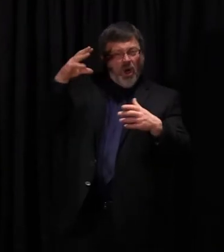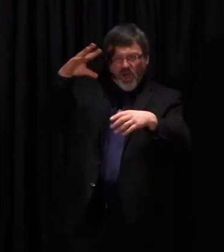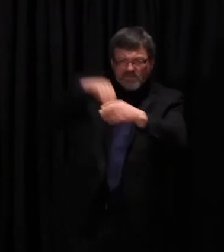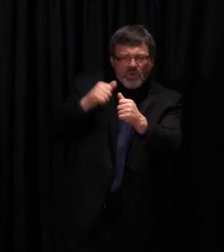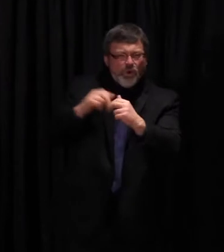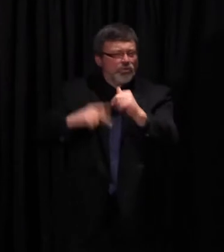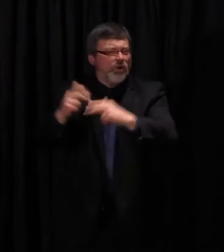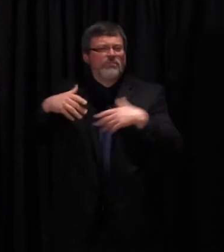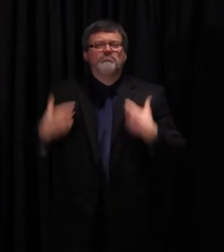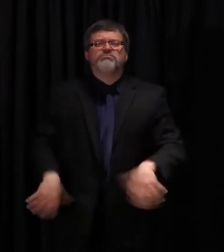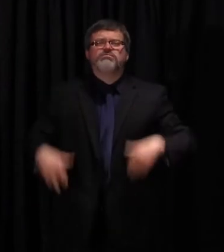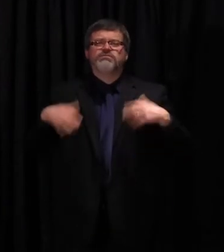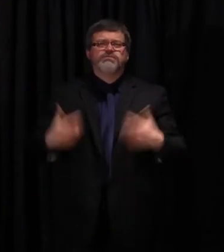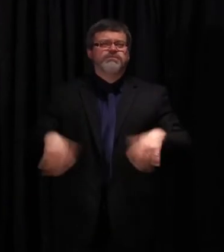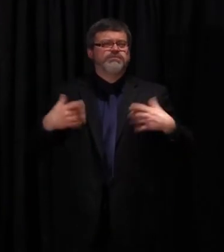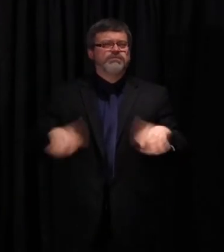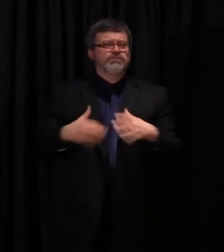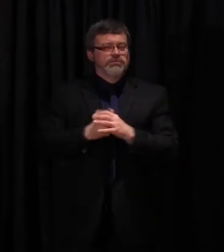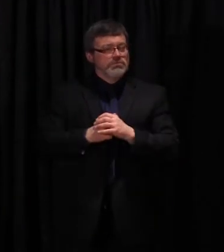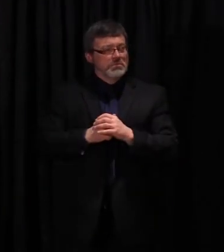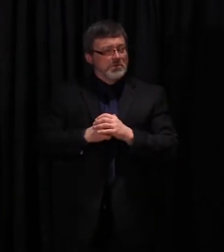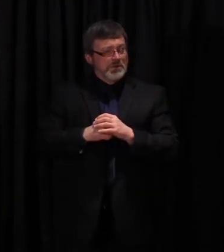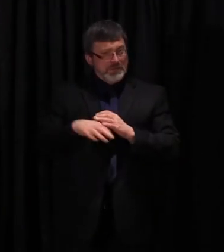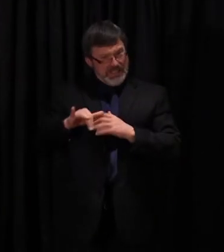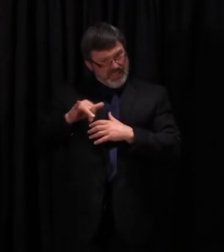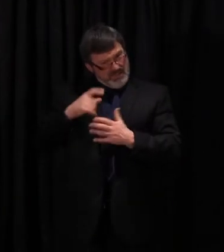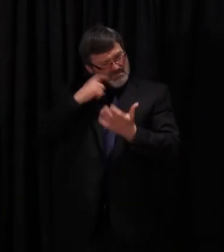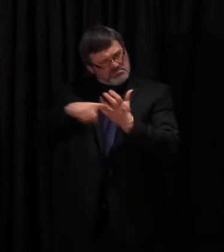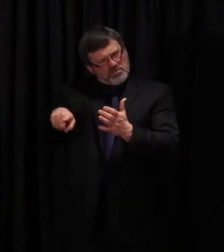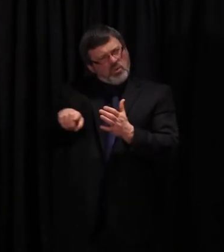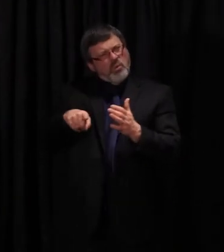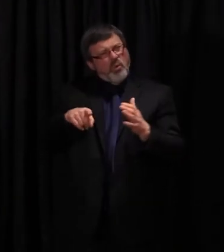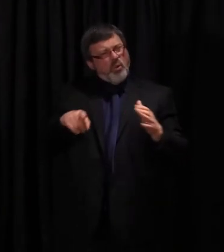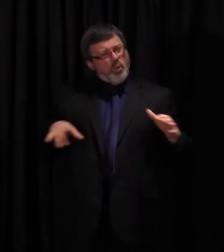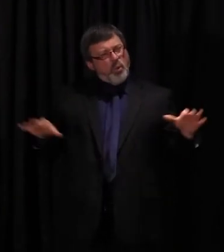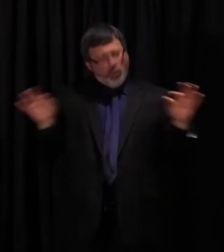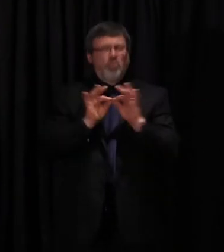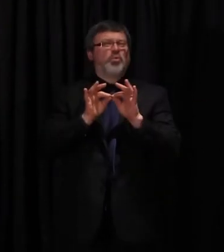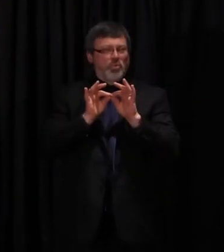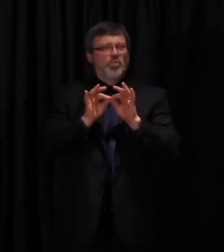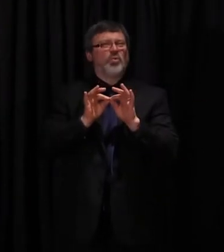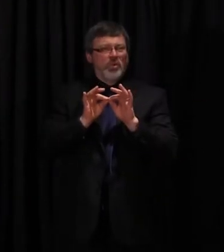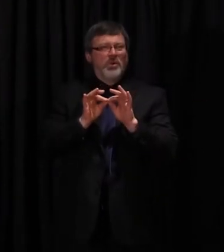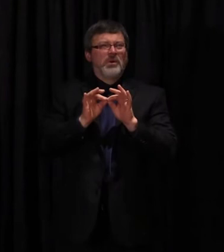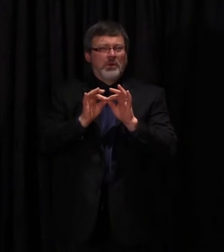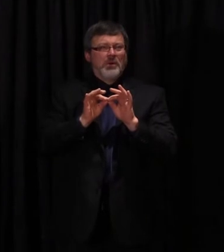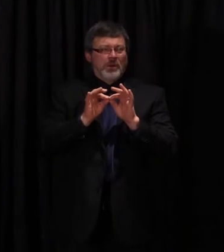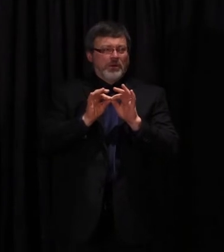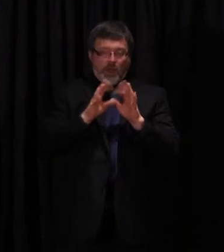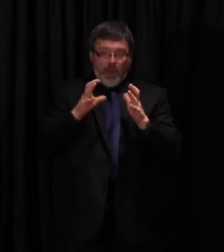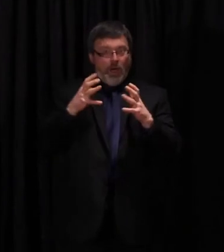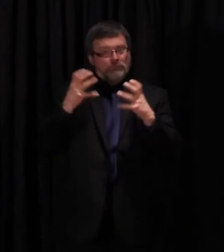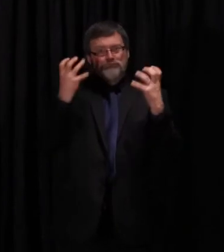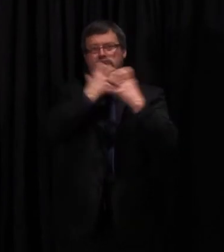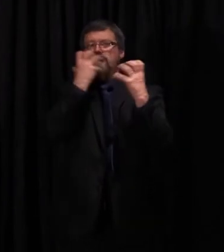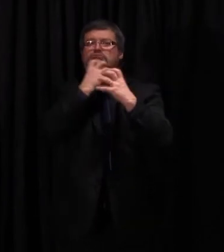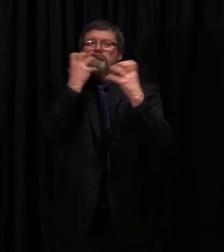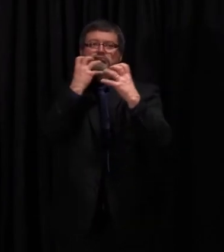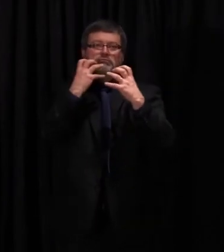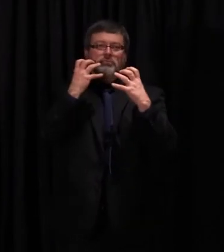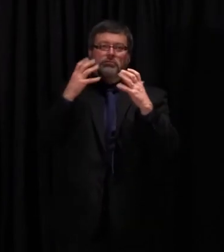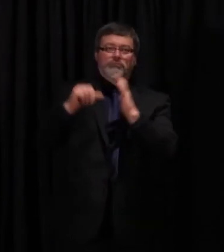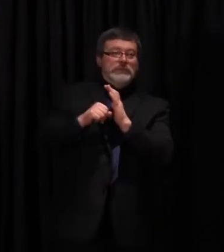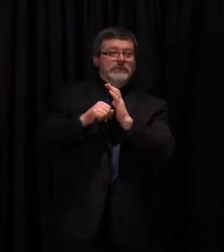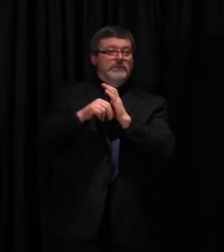So let's all recognize that it's just as important, valuable, and impressive to become an electrician, welder,